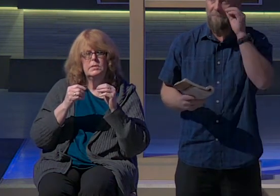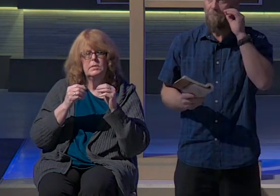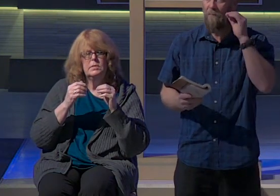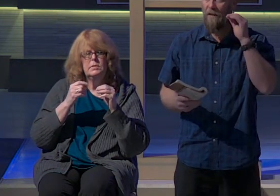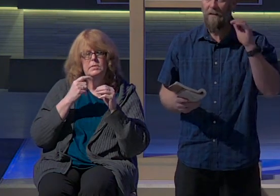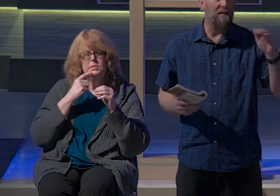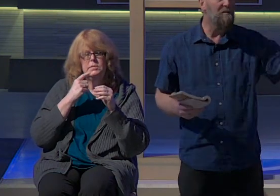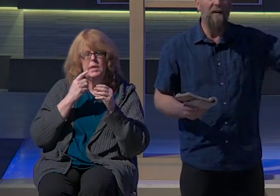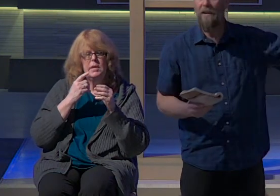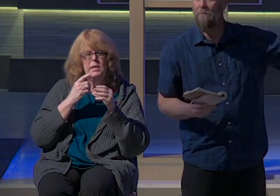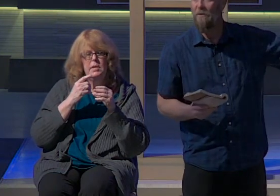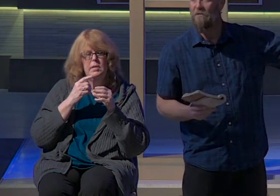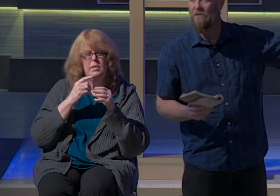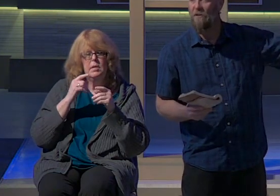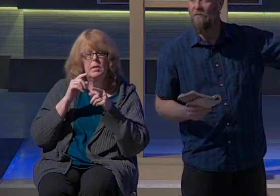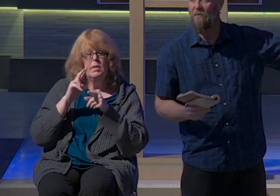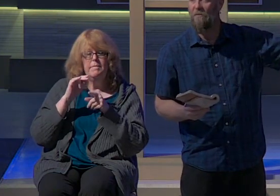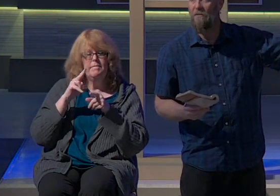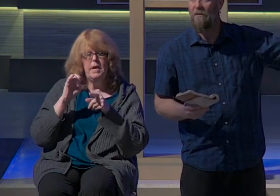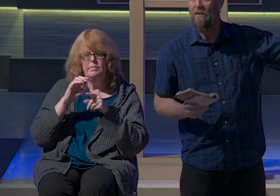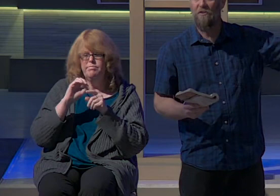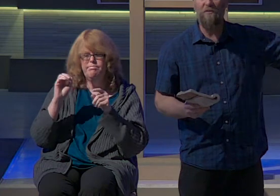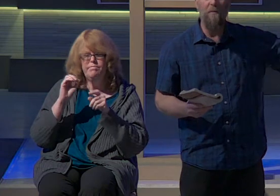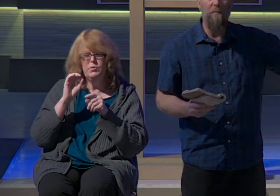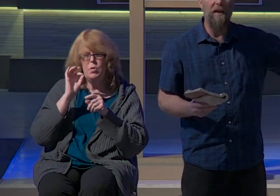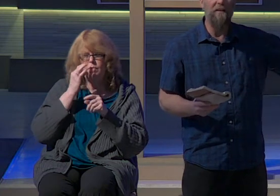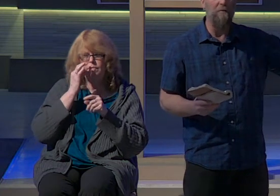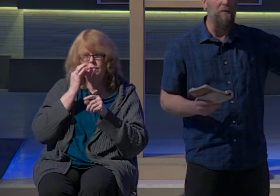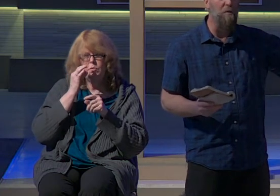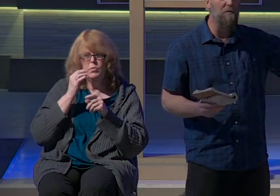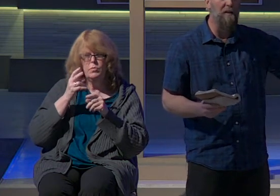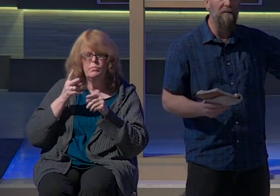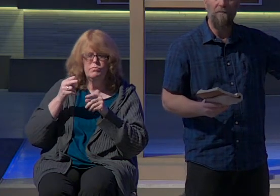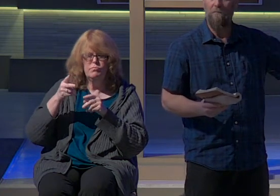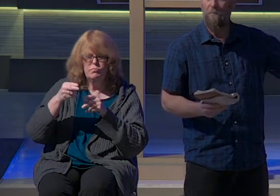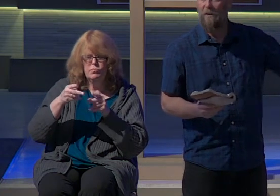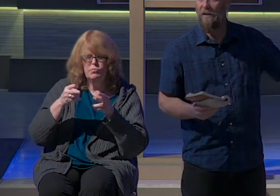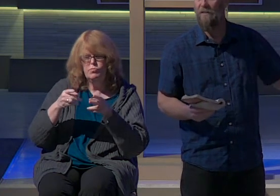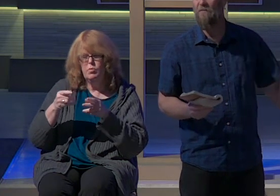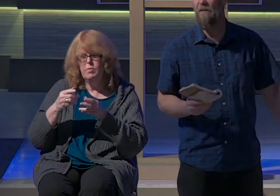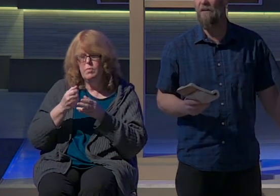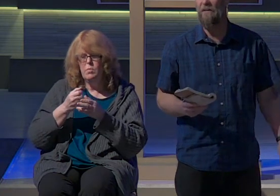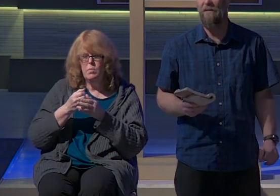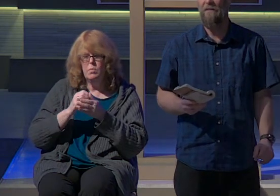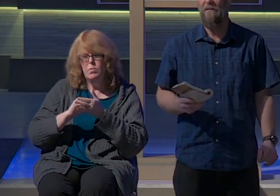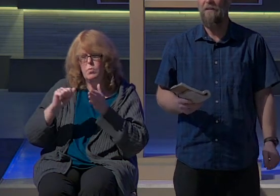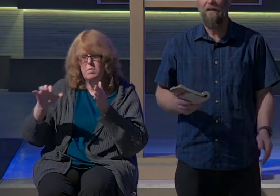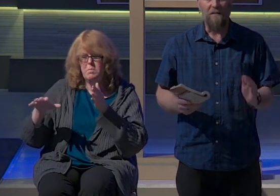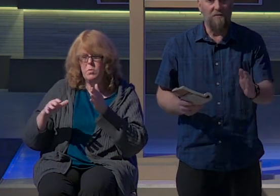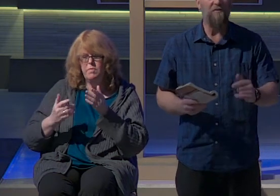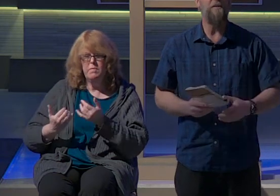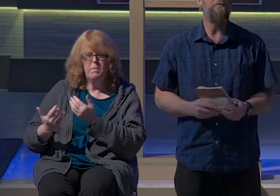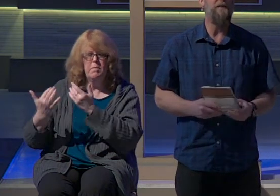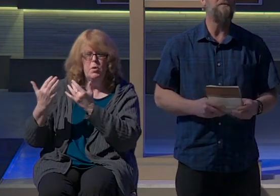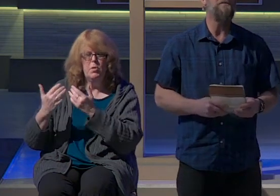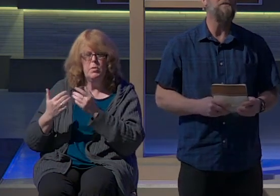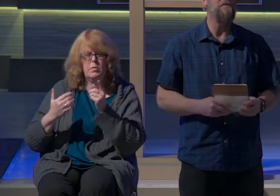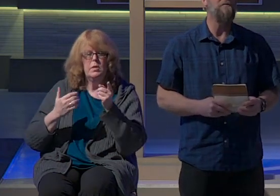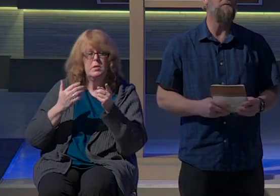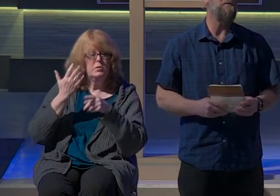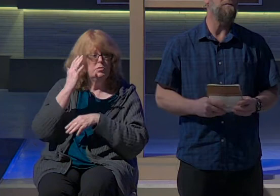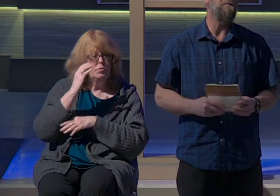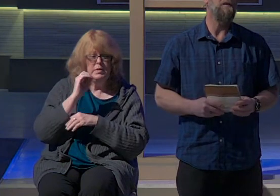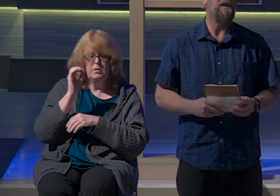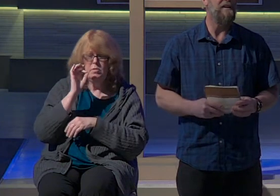look, this vine produces no fruit, trim it back, remove it, burn it in the fire. This tree produces